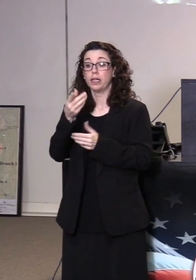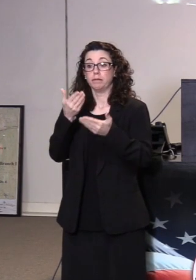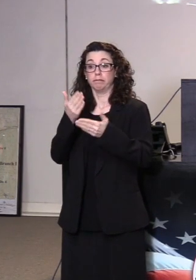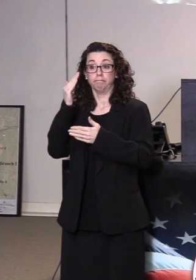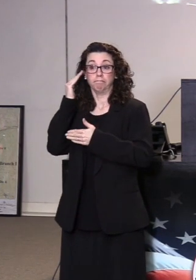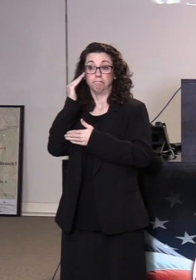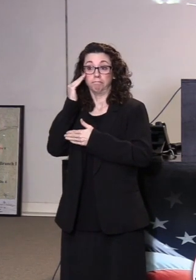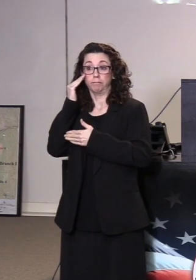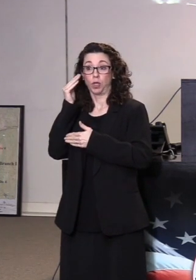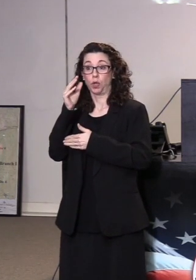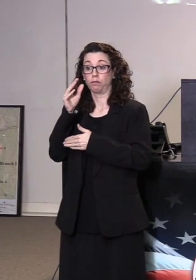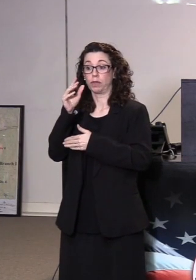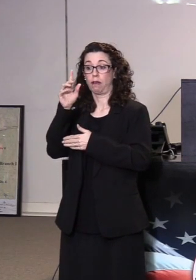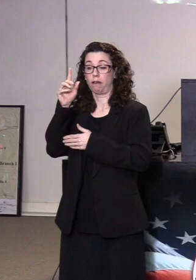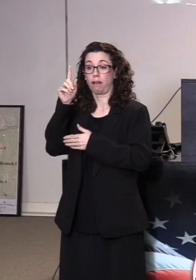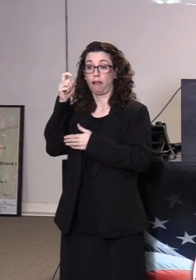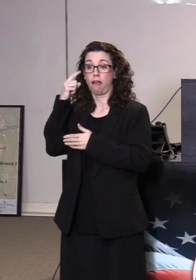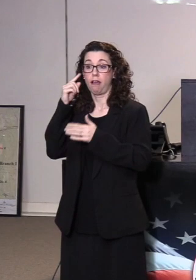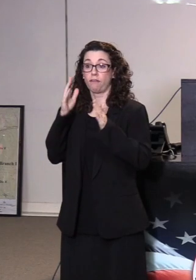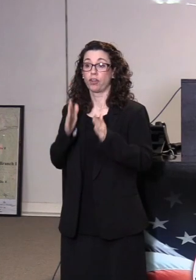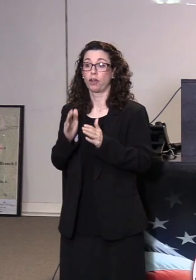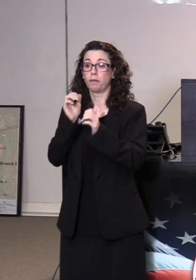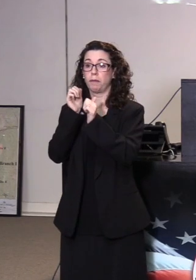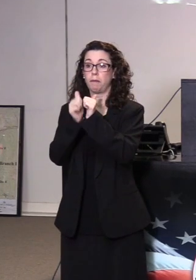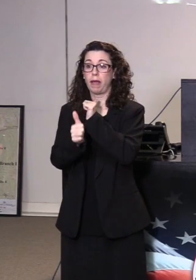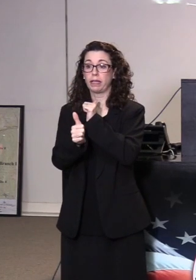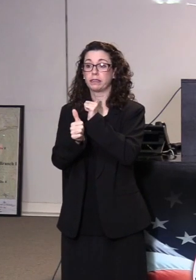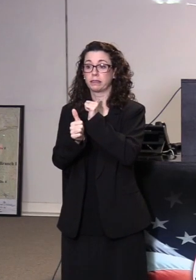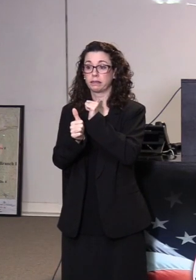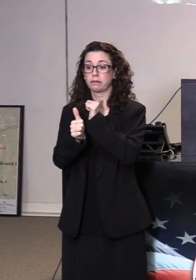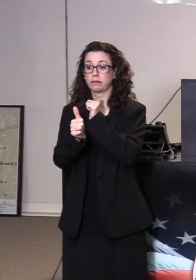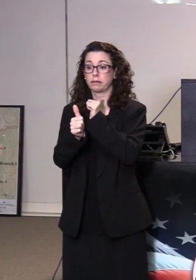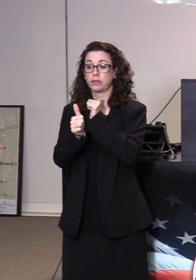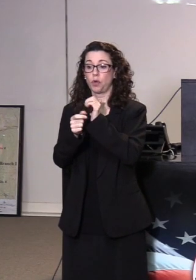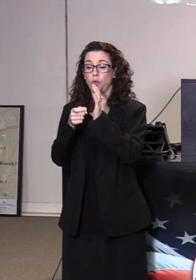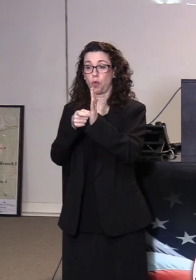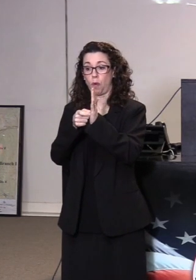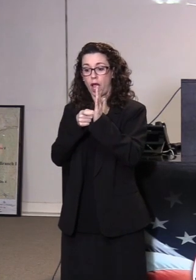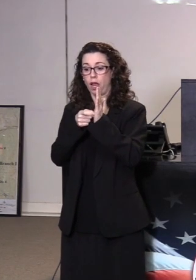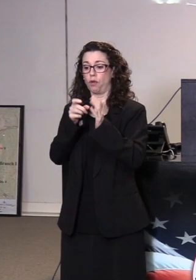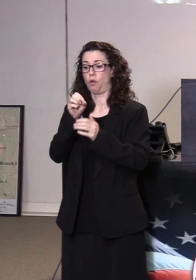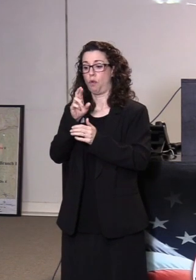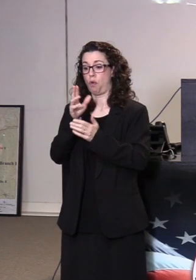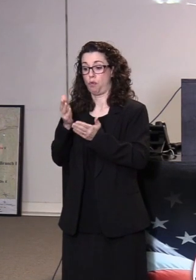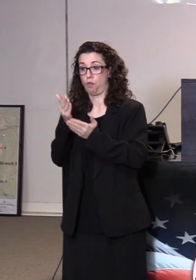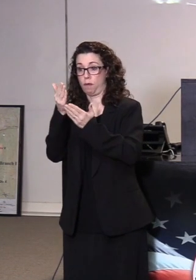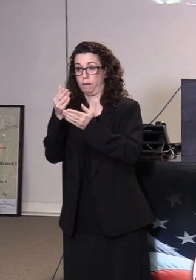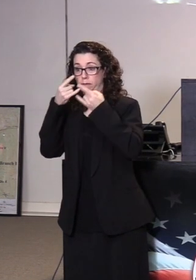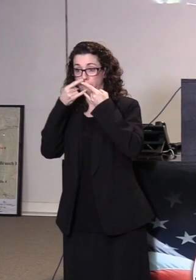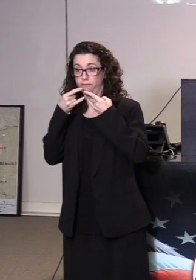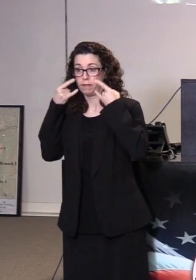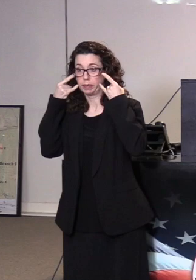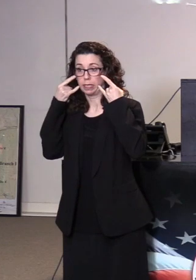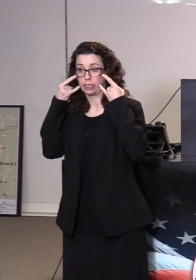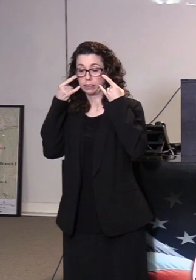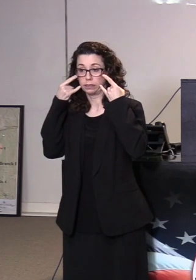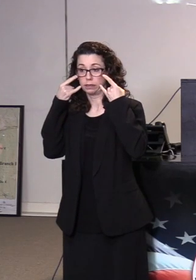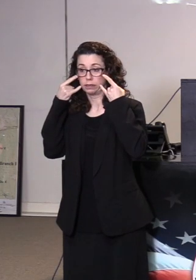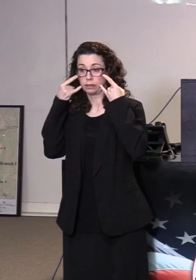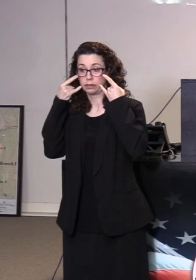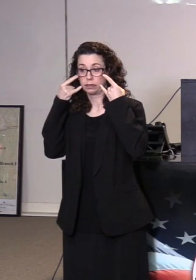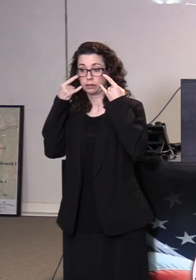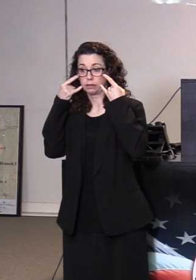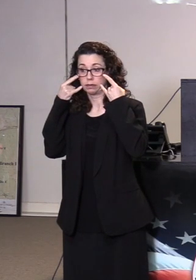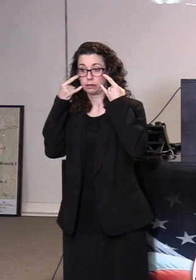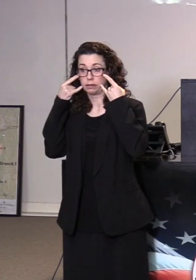authority to the county mayors to issue orders or measures requiring or recommending the wearing of face masks